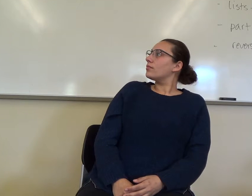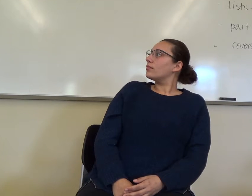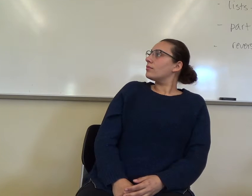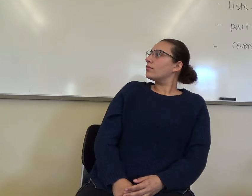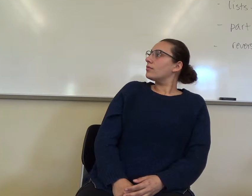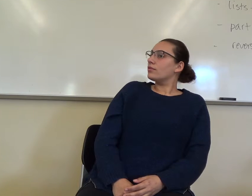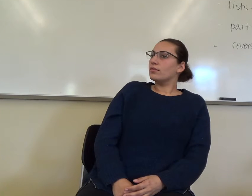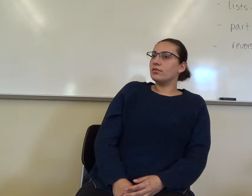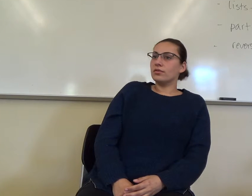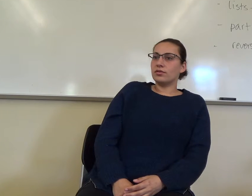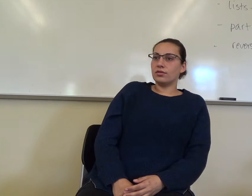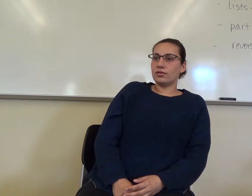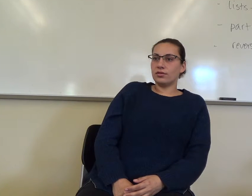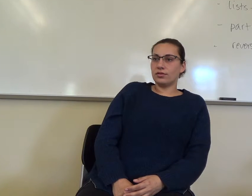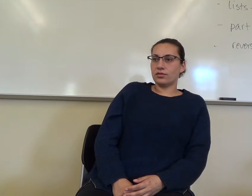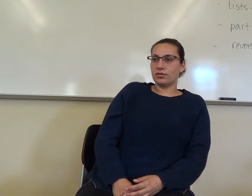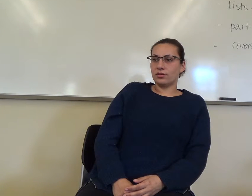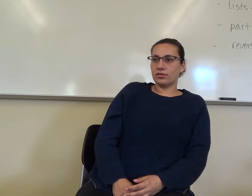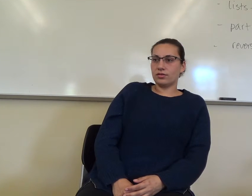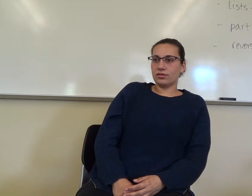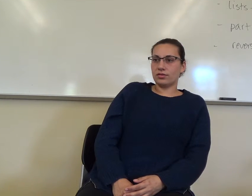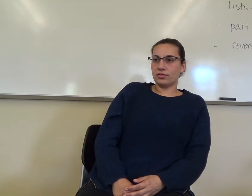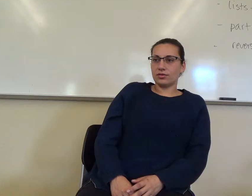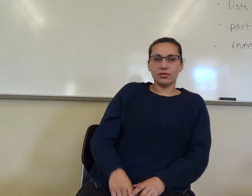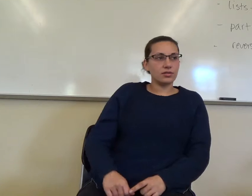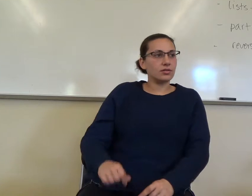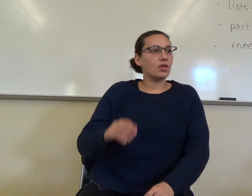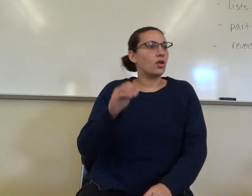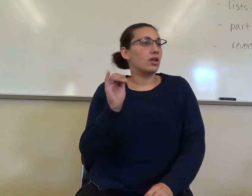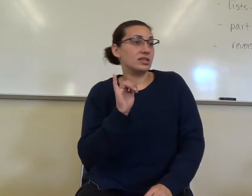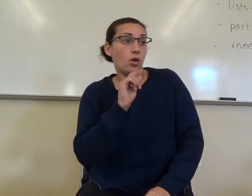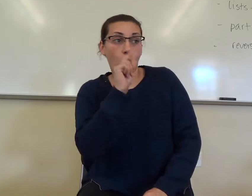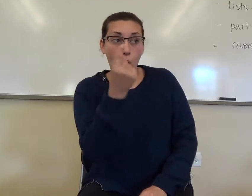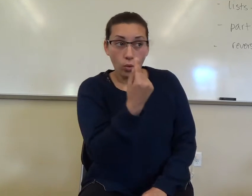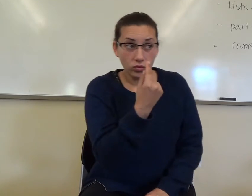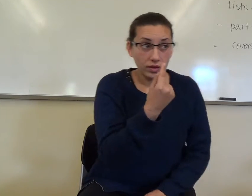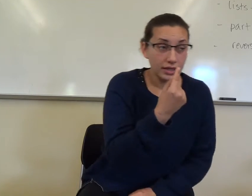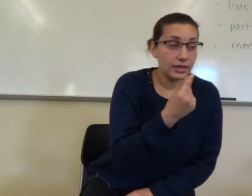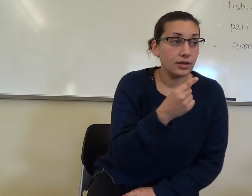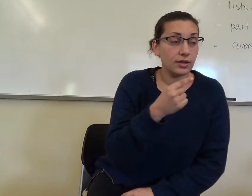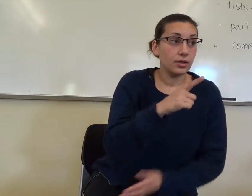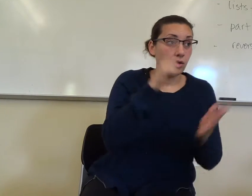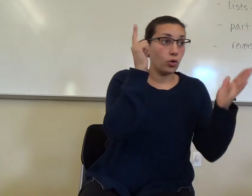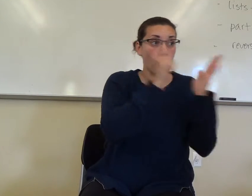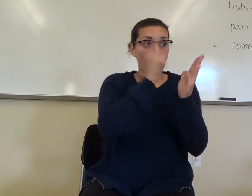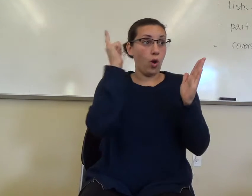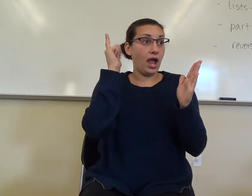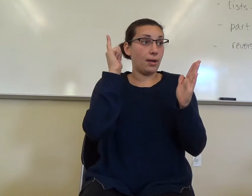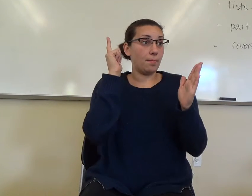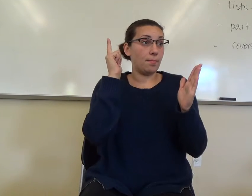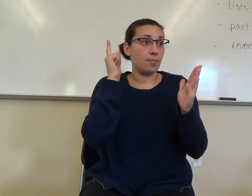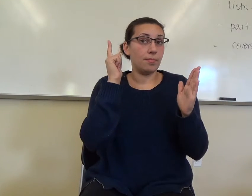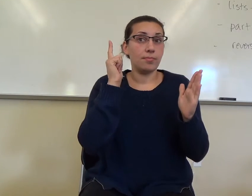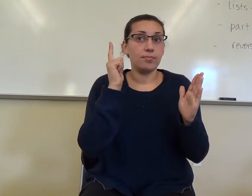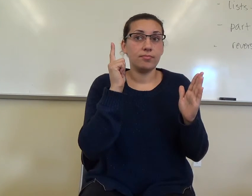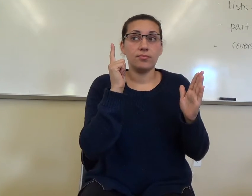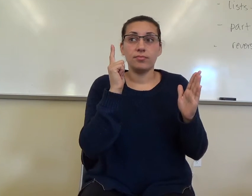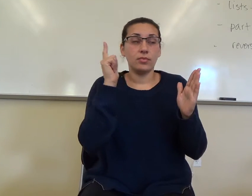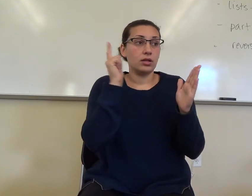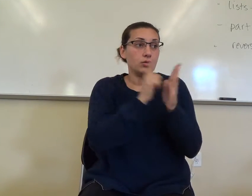Okay. So is it just crime? So go ahead and write this down. Yeah, that's the